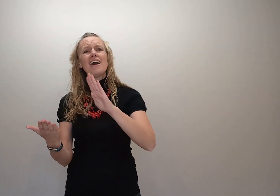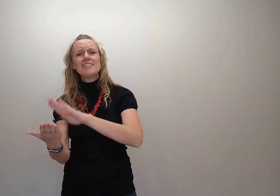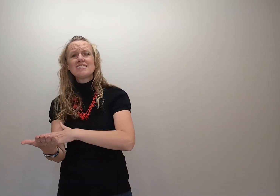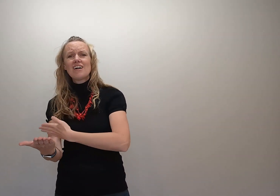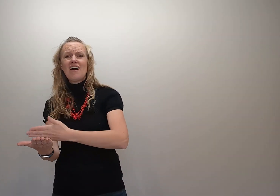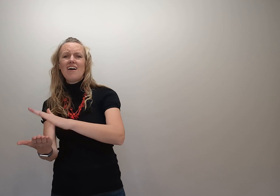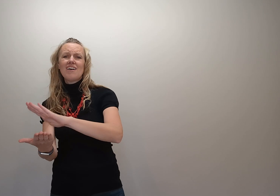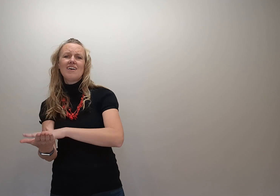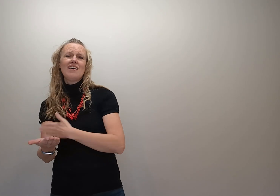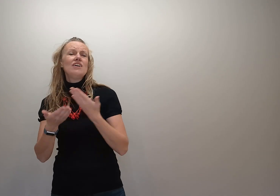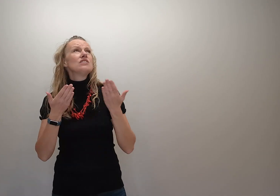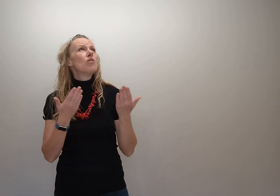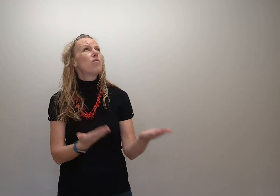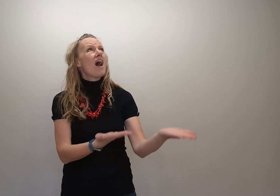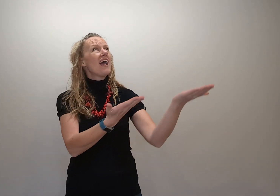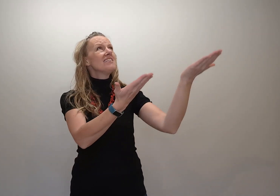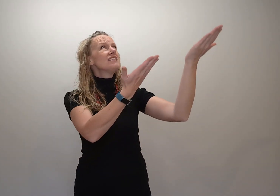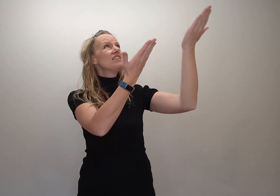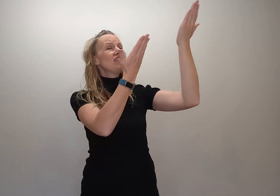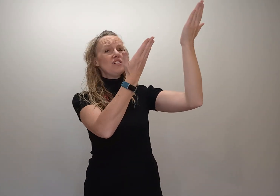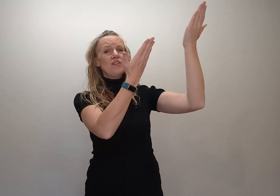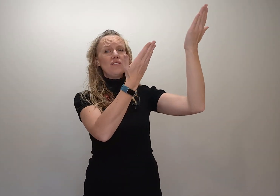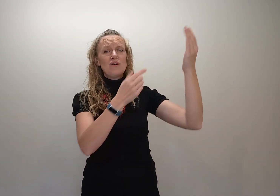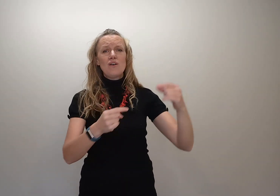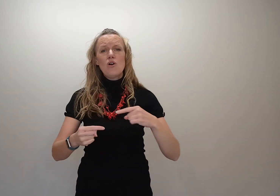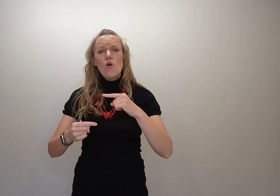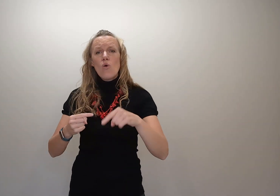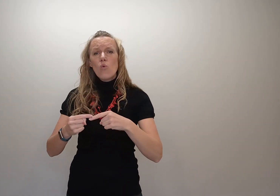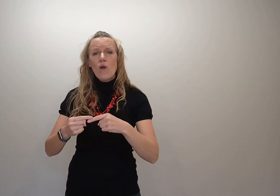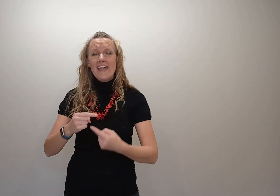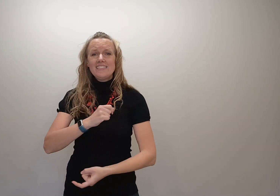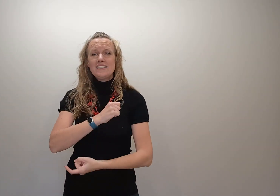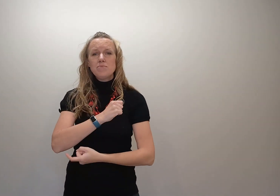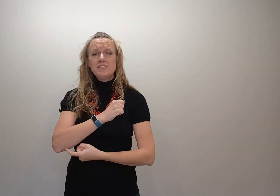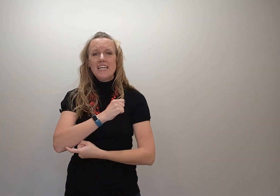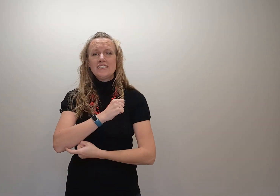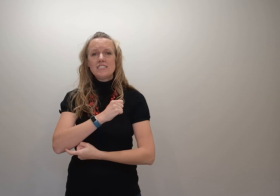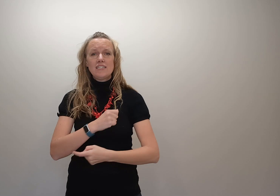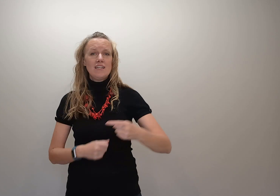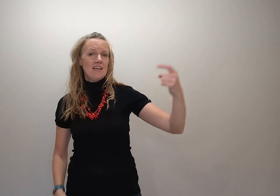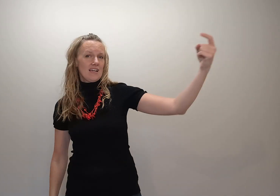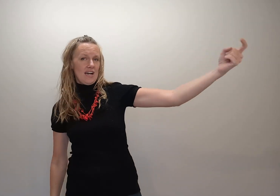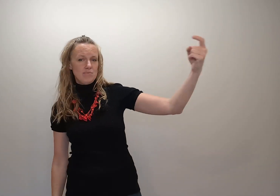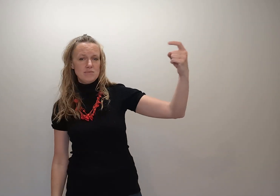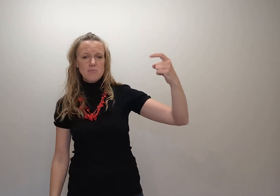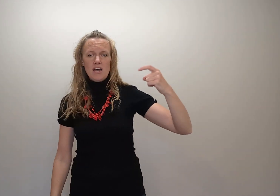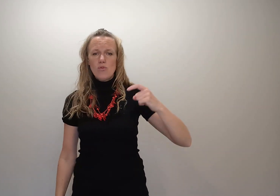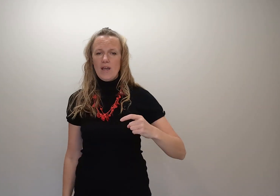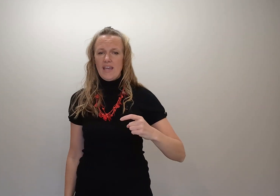my song to rise to you when temptation comes my